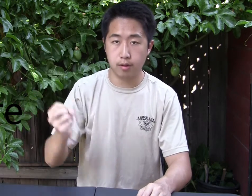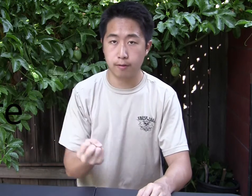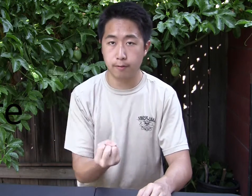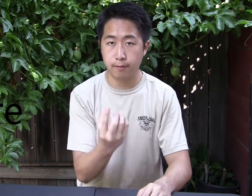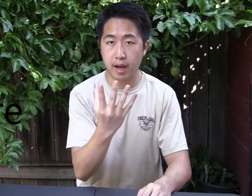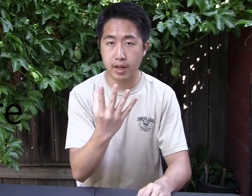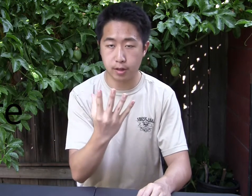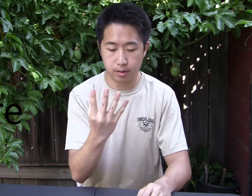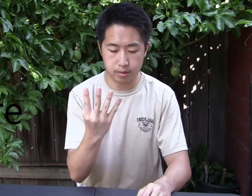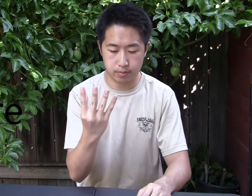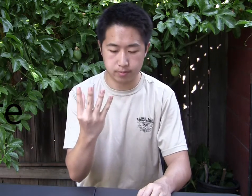Fire.